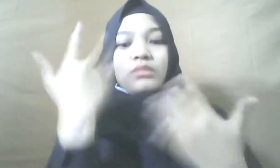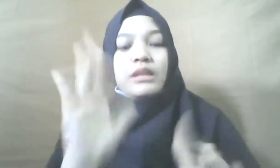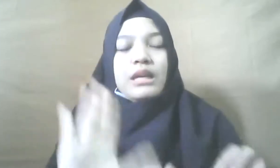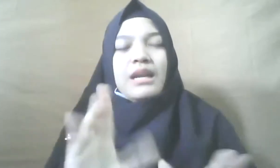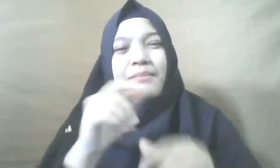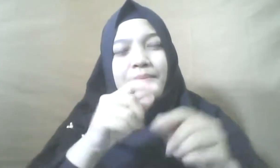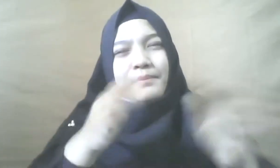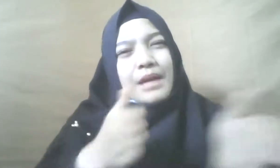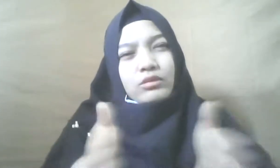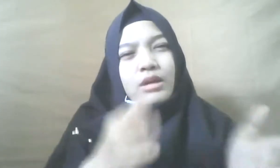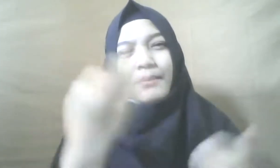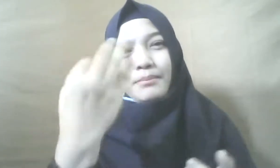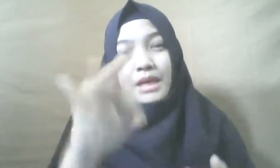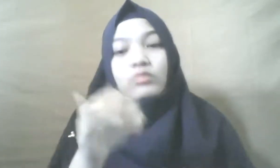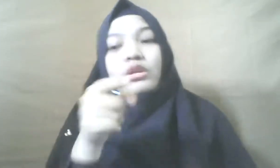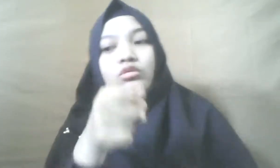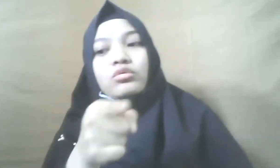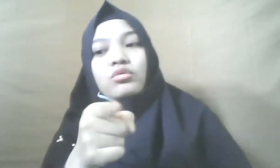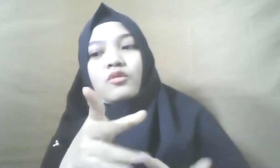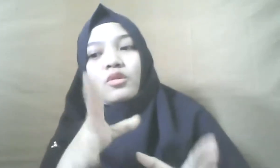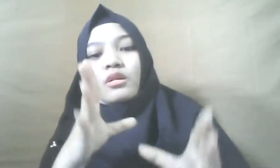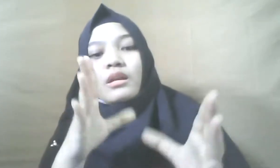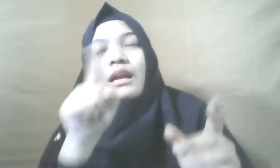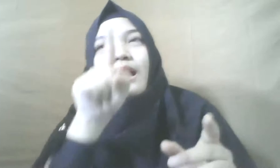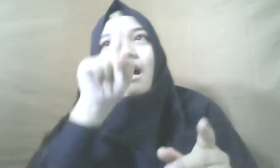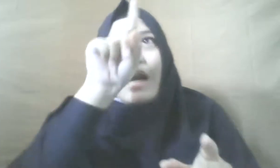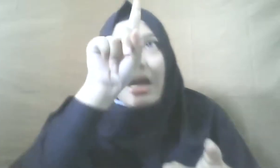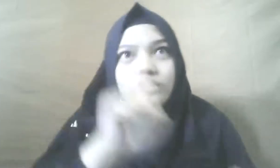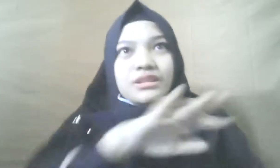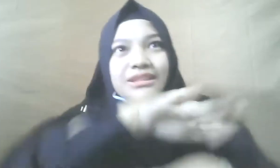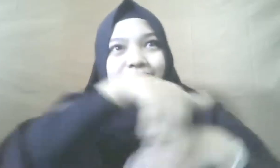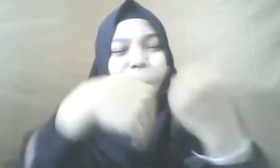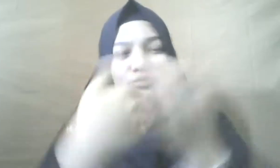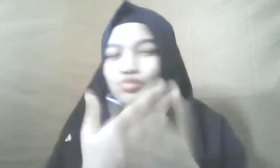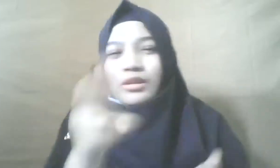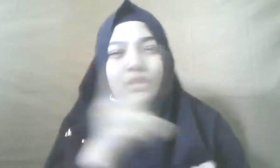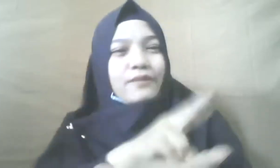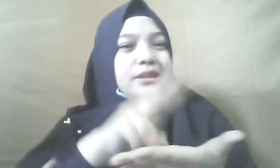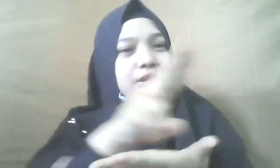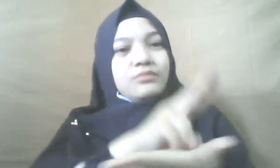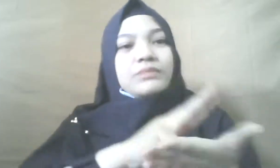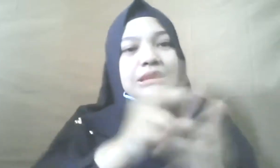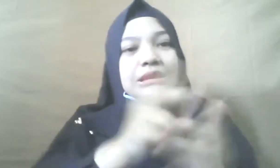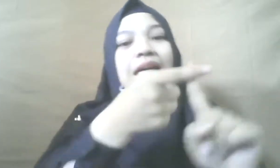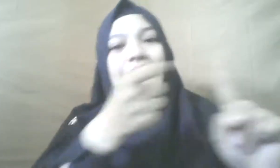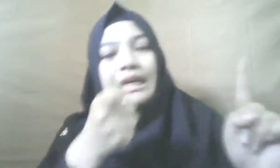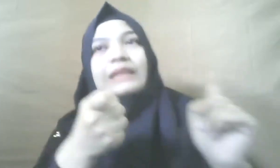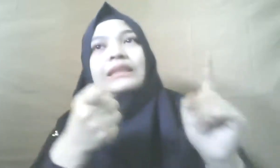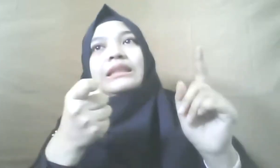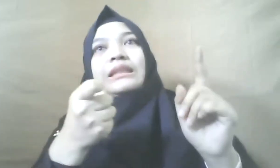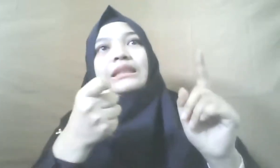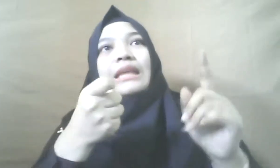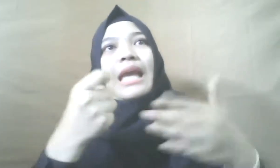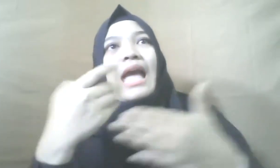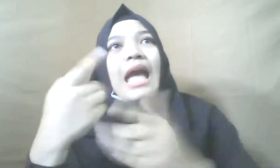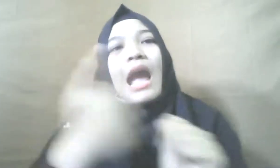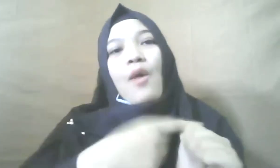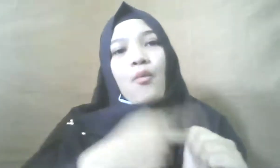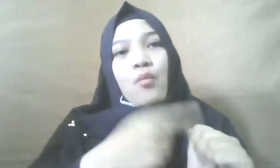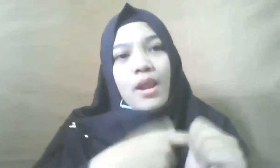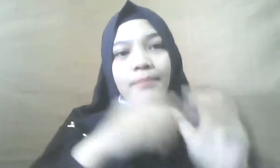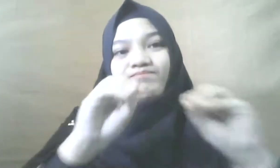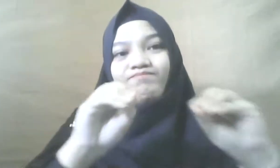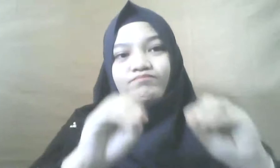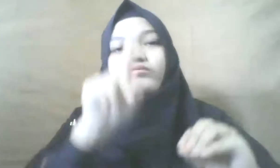which actually requires all institutions from early education to higher education to provide